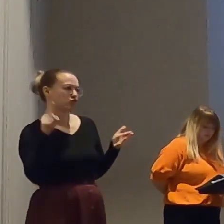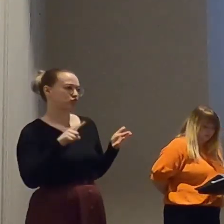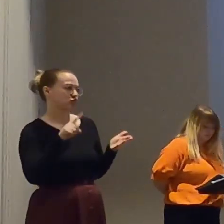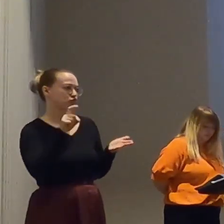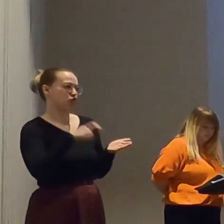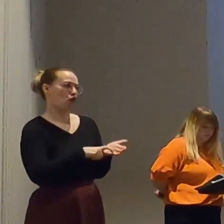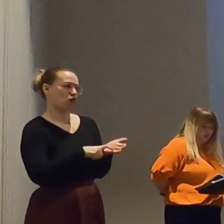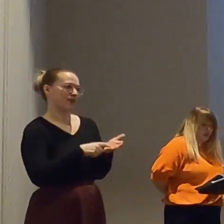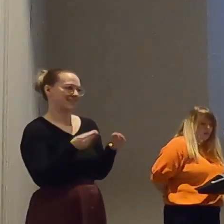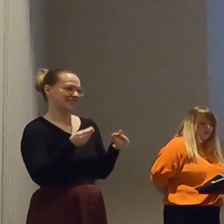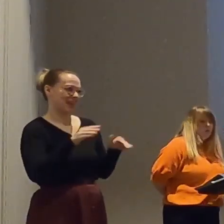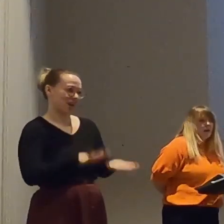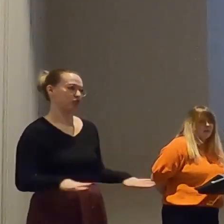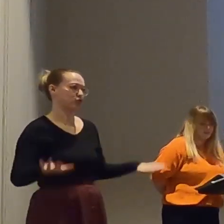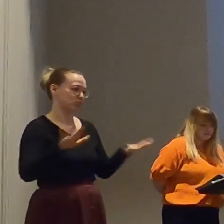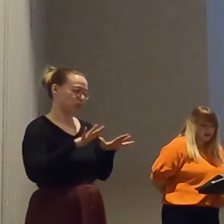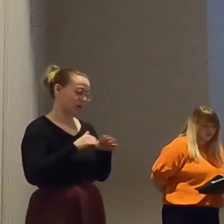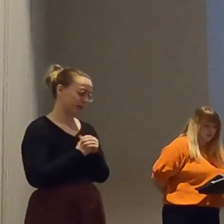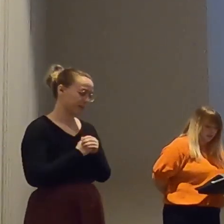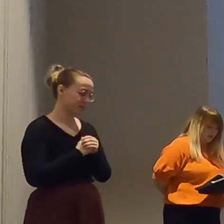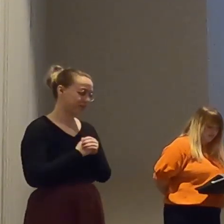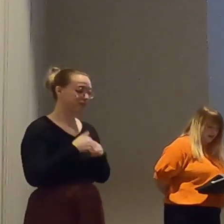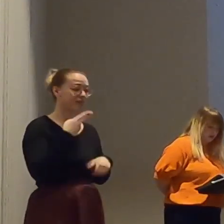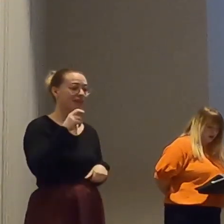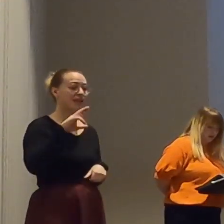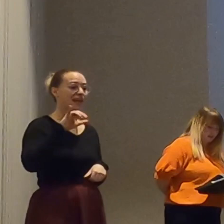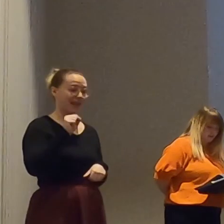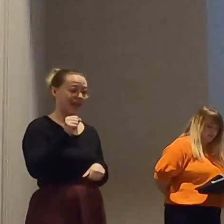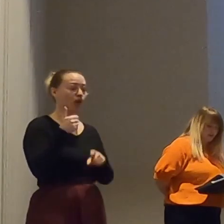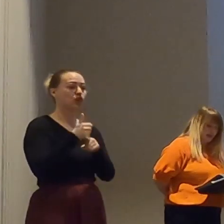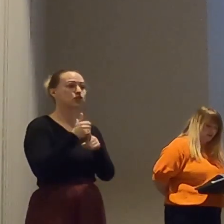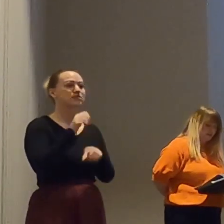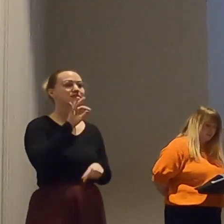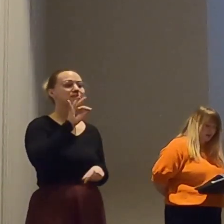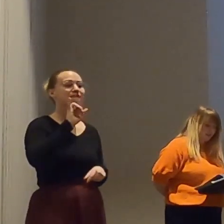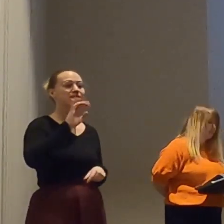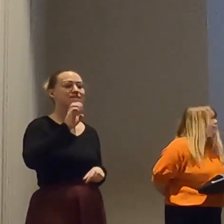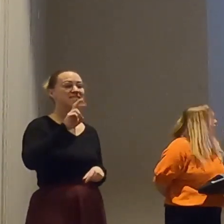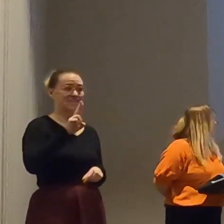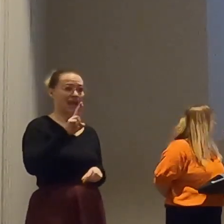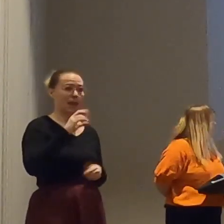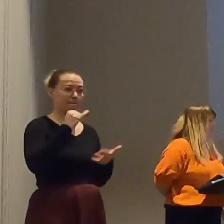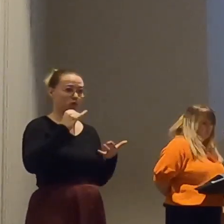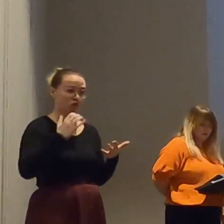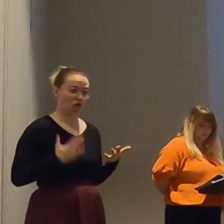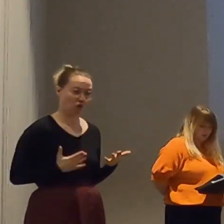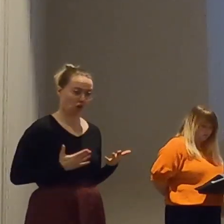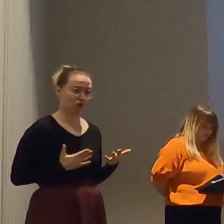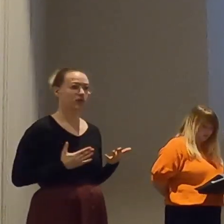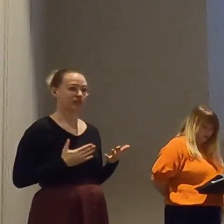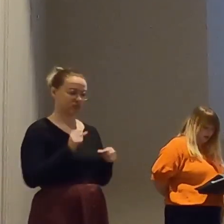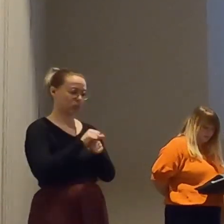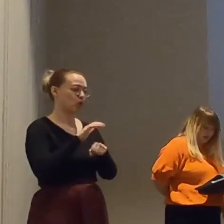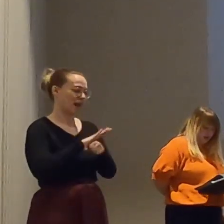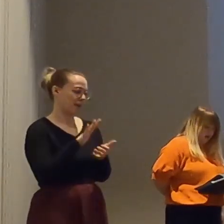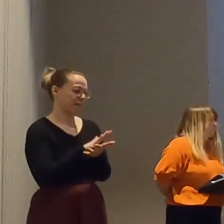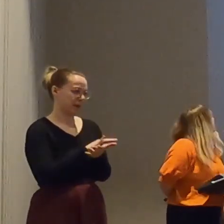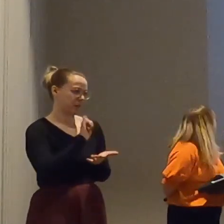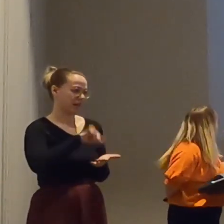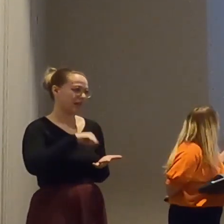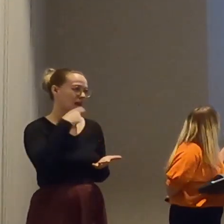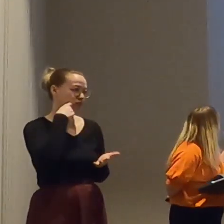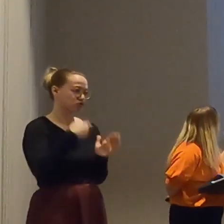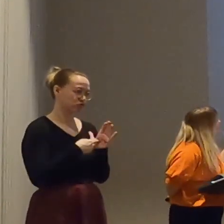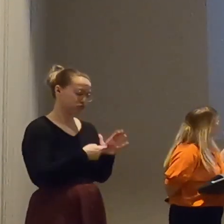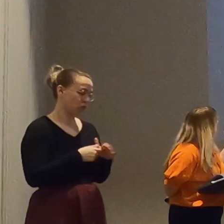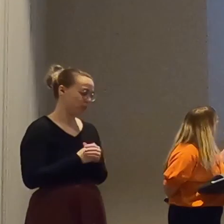print. So Harris is actually a fiber artist, and despite this being a work on paper that we just saw,